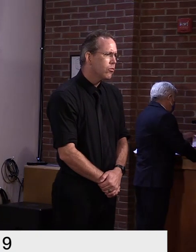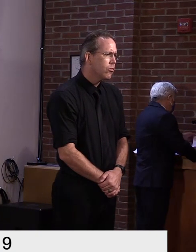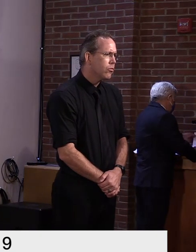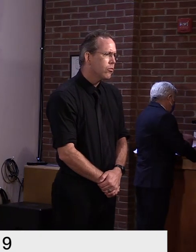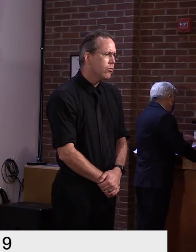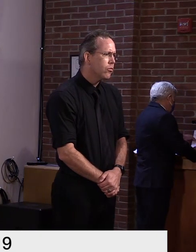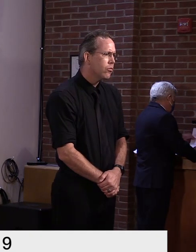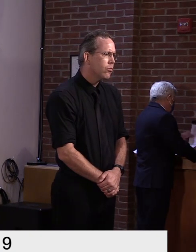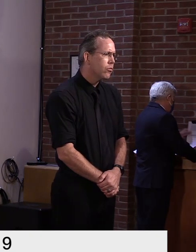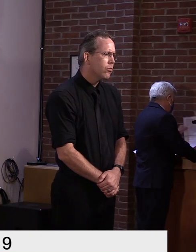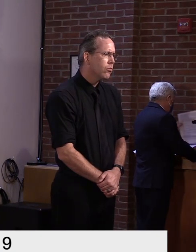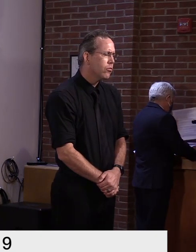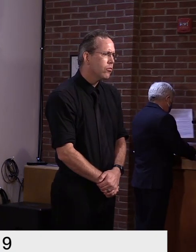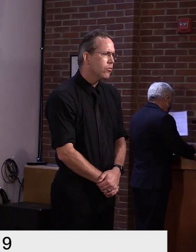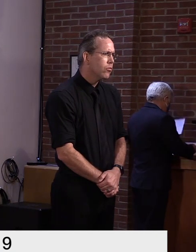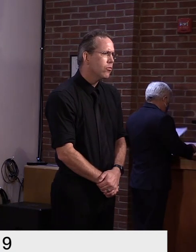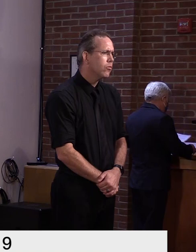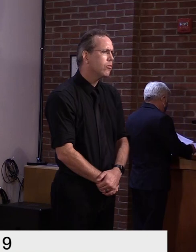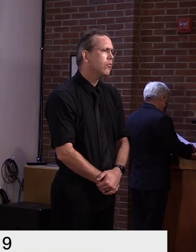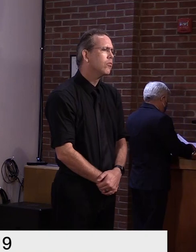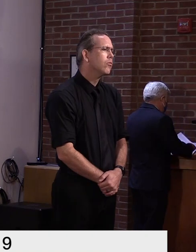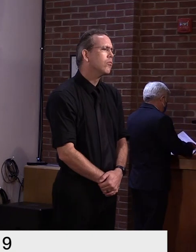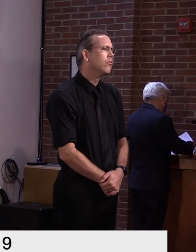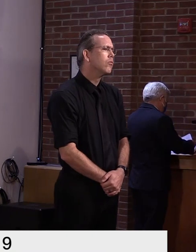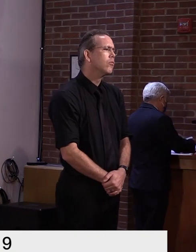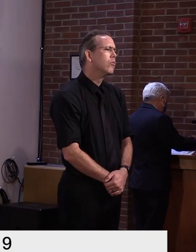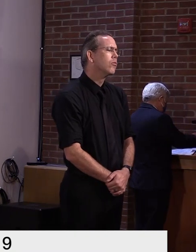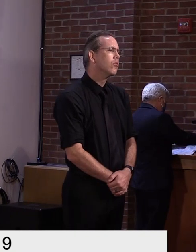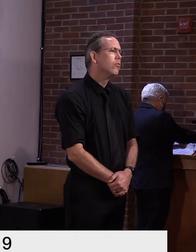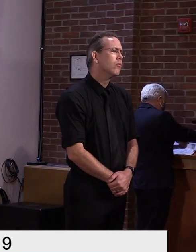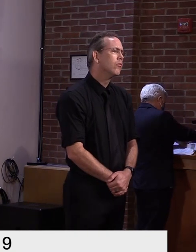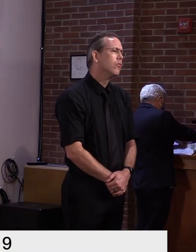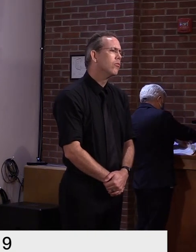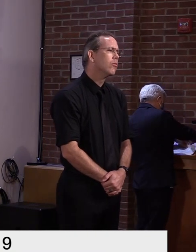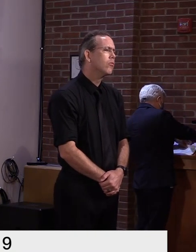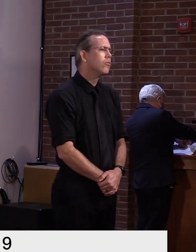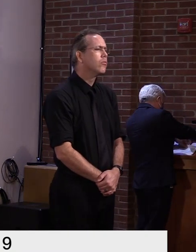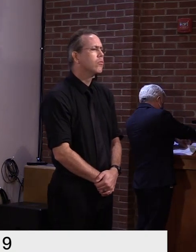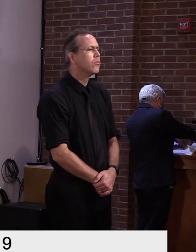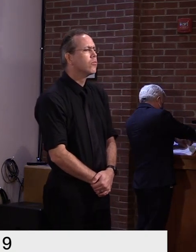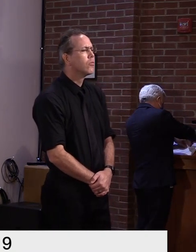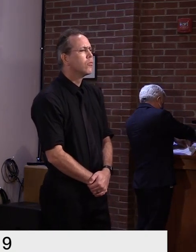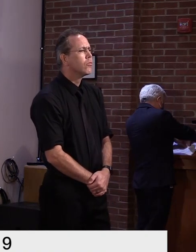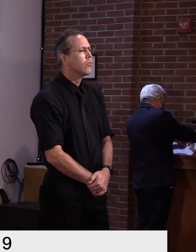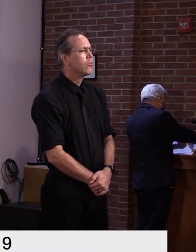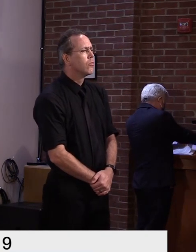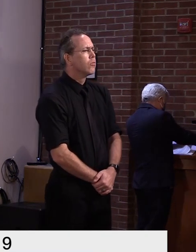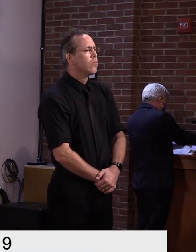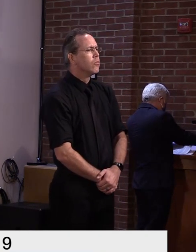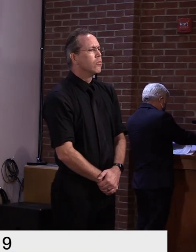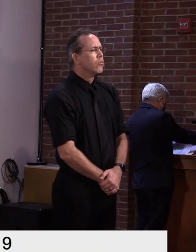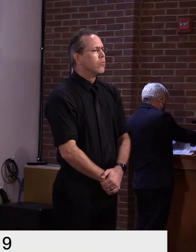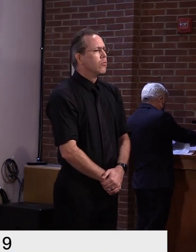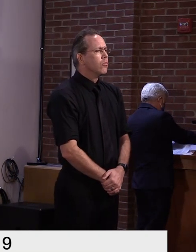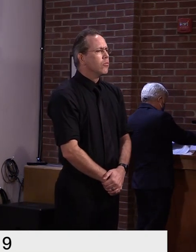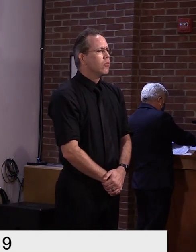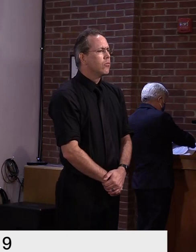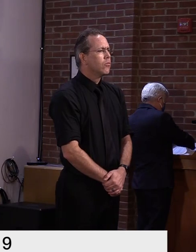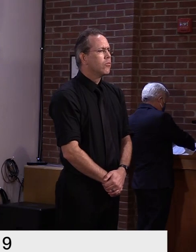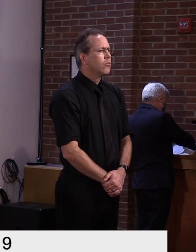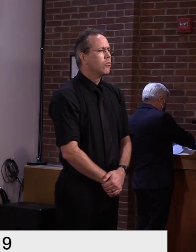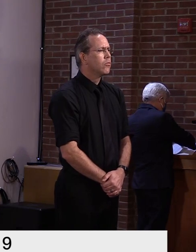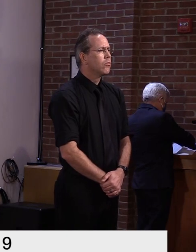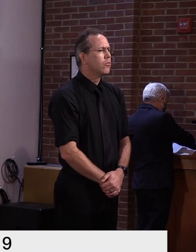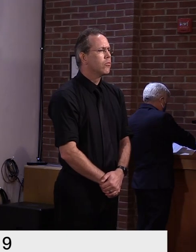how a COVID-19 vaccine would be rolled out in Vermont? I know the federal government's working on